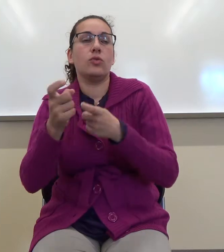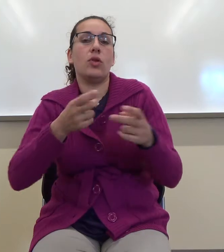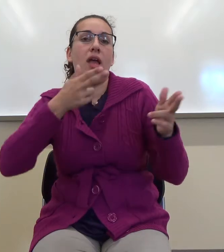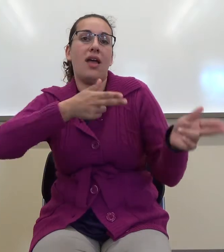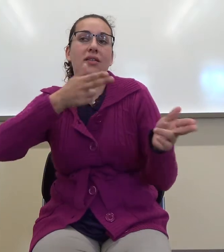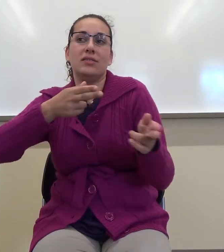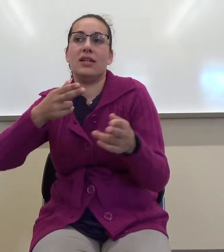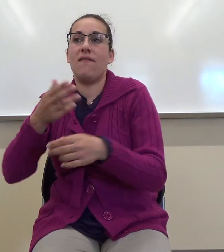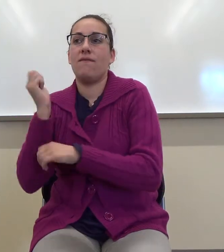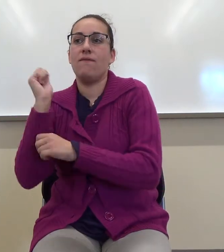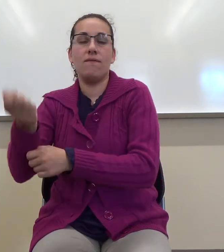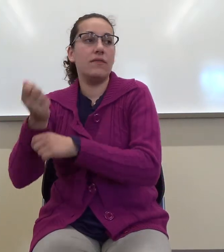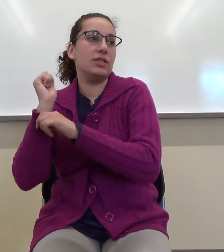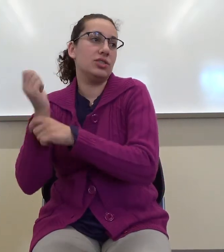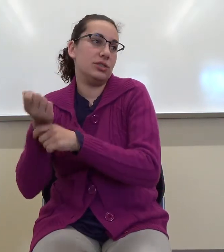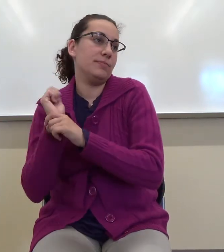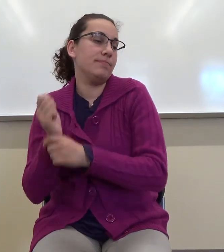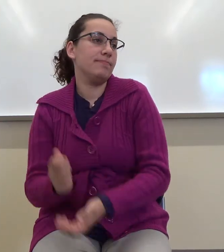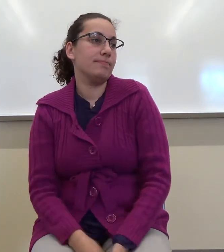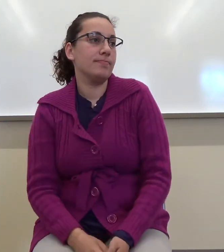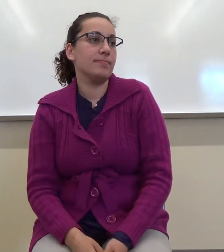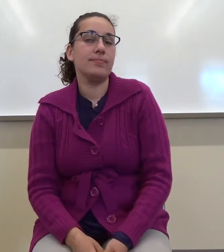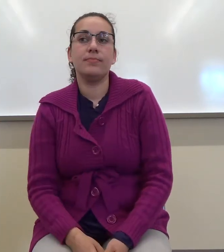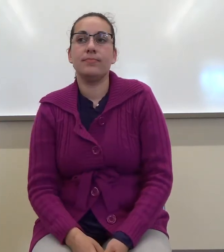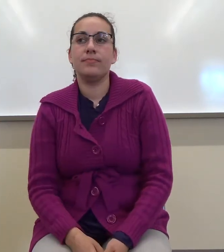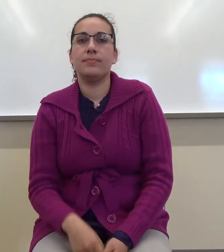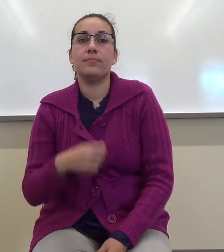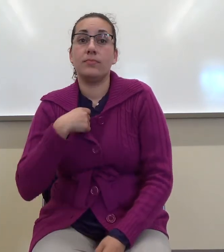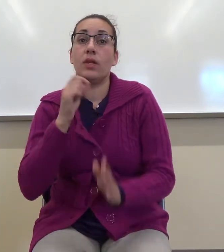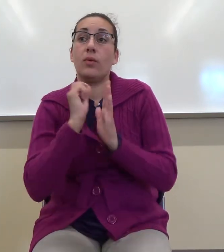here, asked myself, what is this list, the